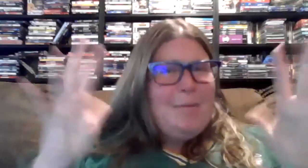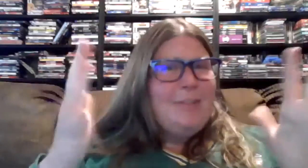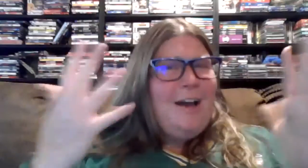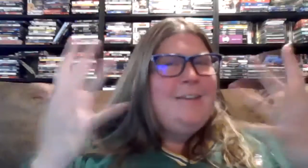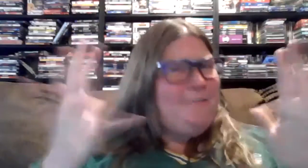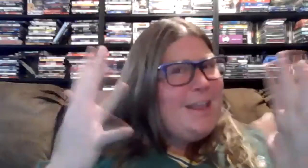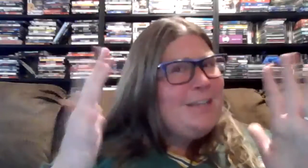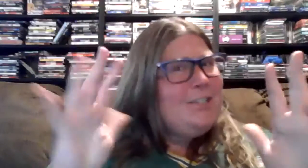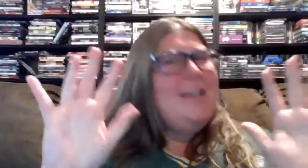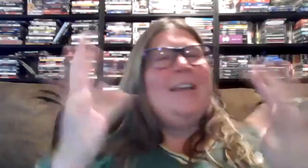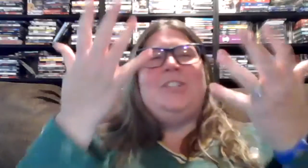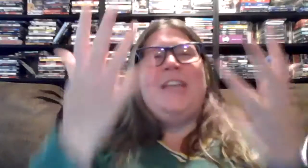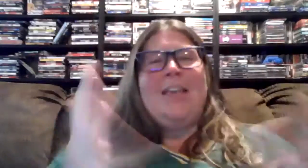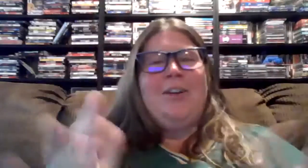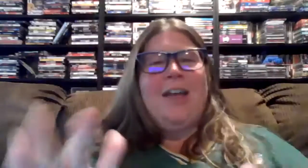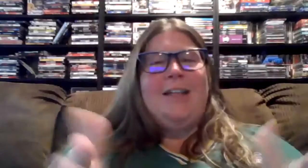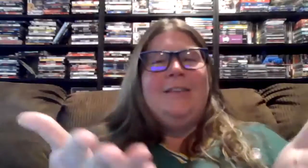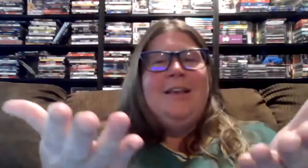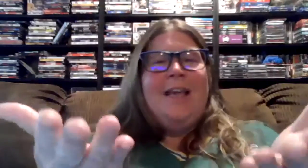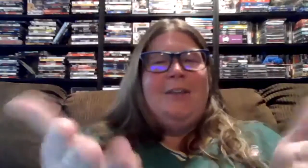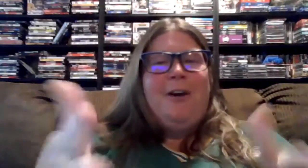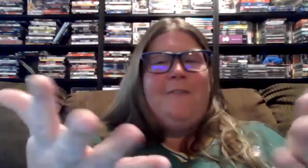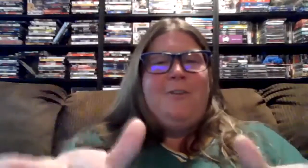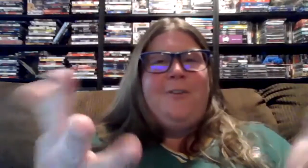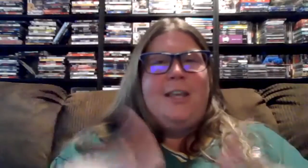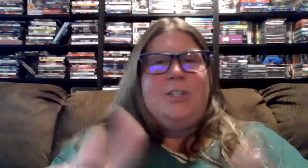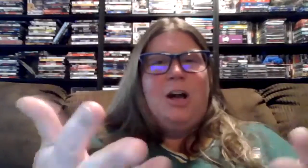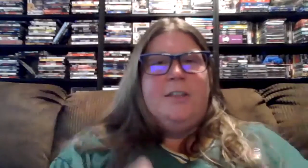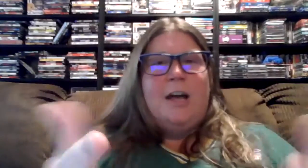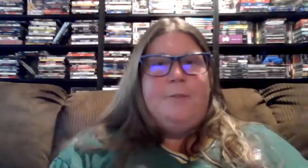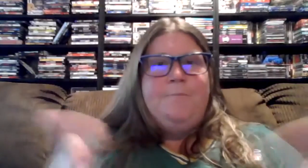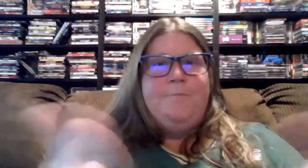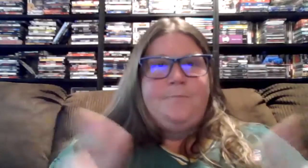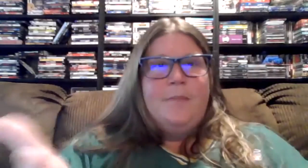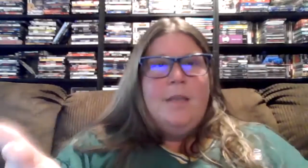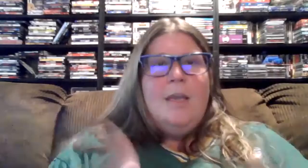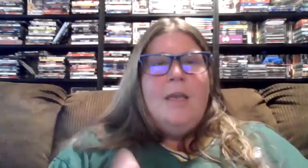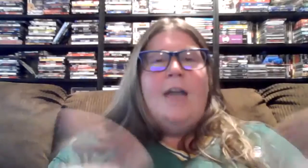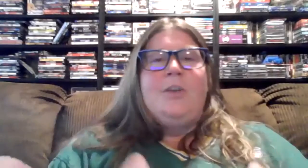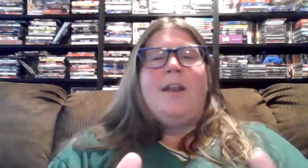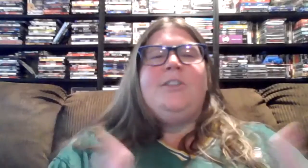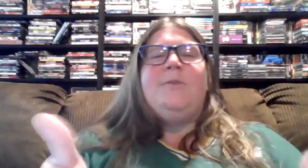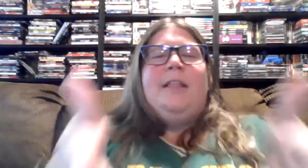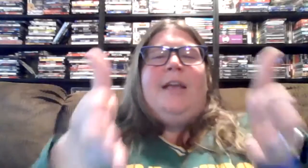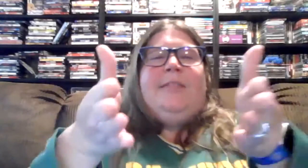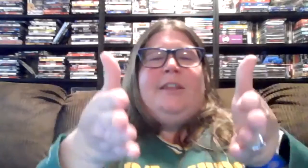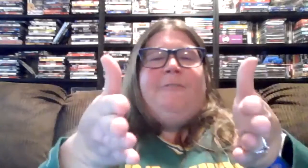all done, finished? It's shaking your hands like in front of you, finished, all done. And you want to do it like that they're